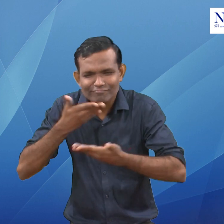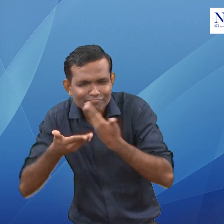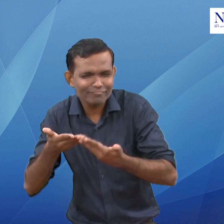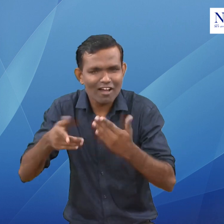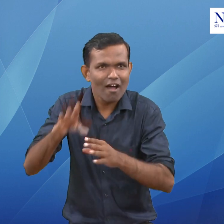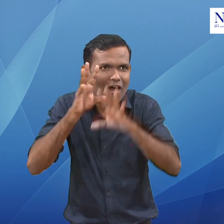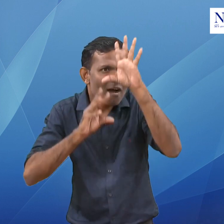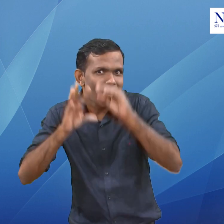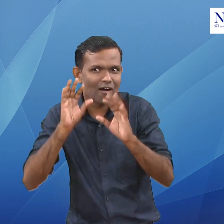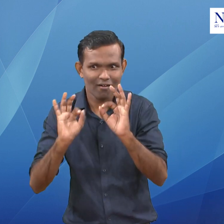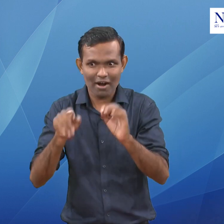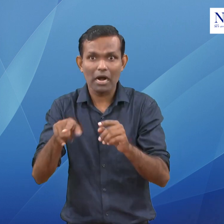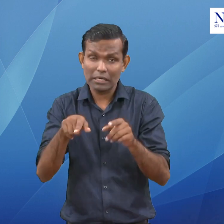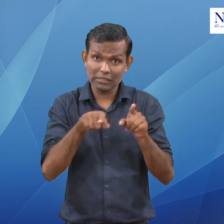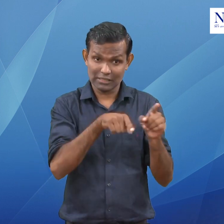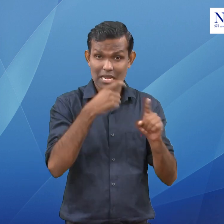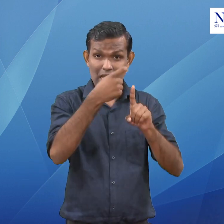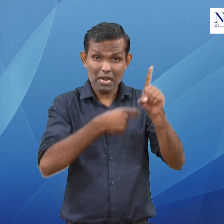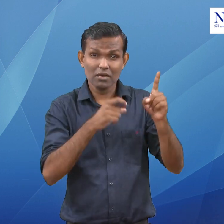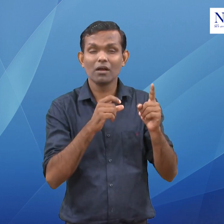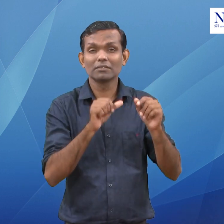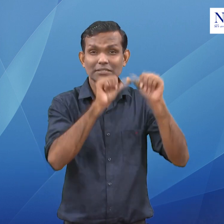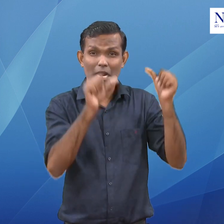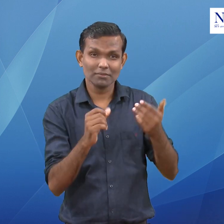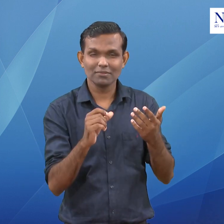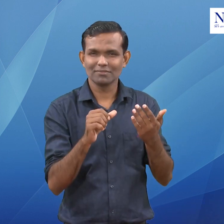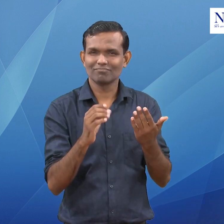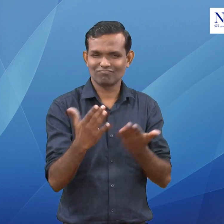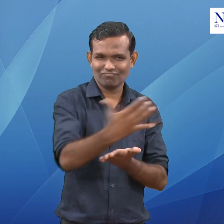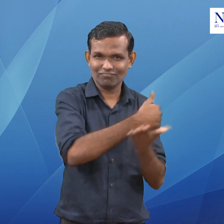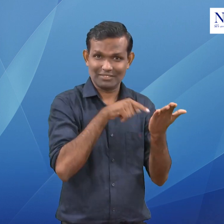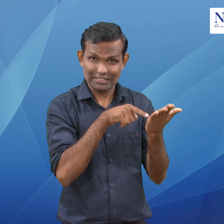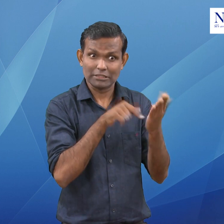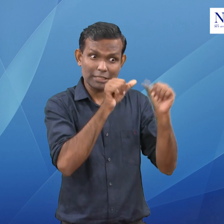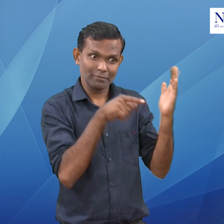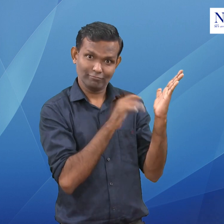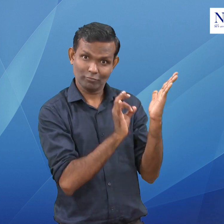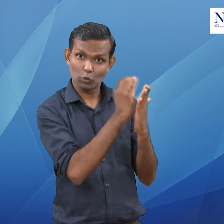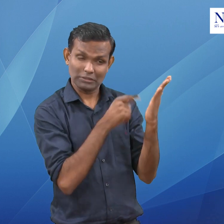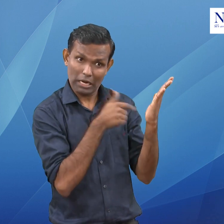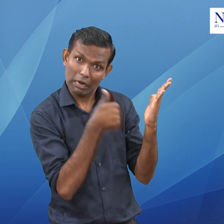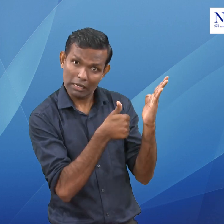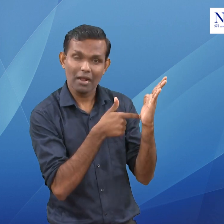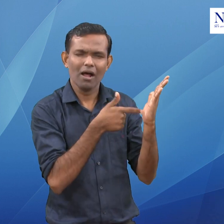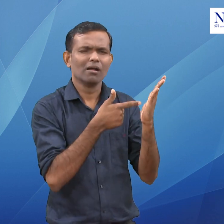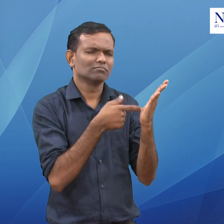preschool institutions. The framework is intended to bring preschool into the formal education sector by implementing the